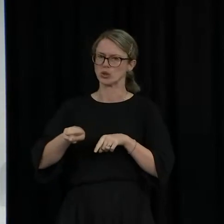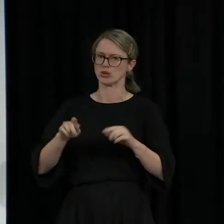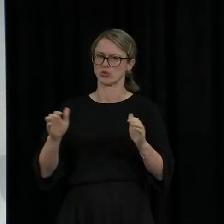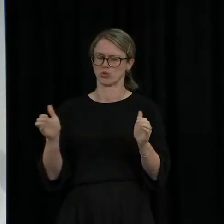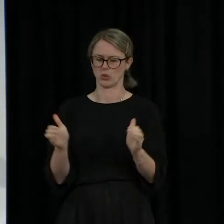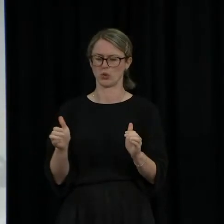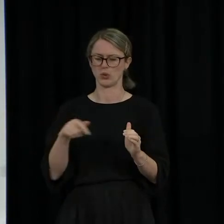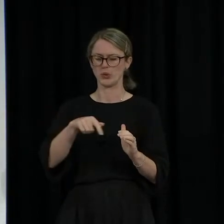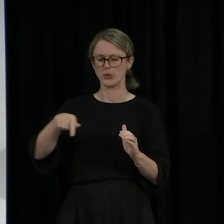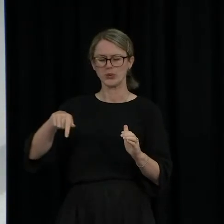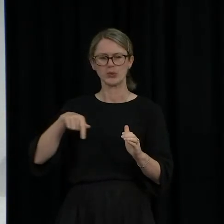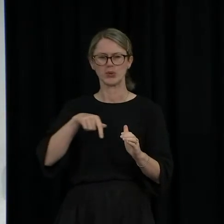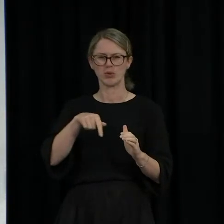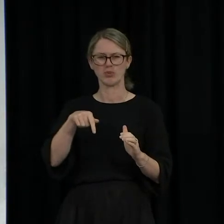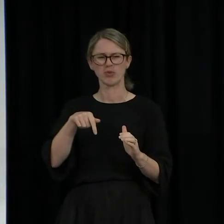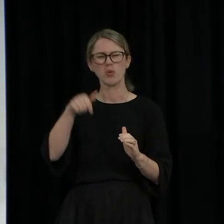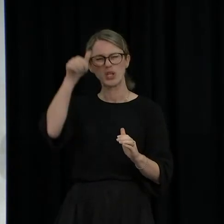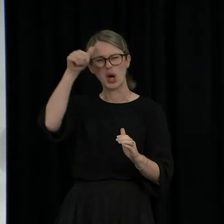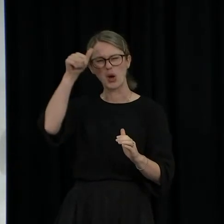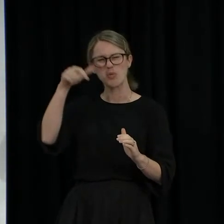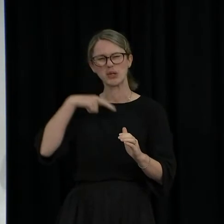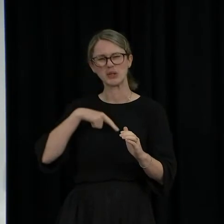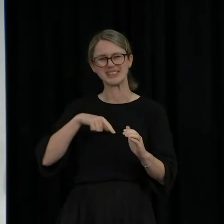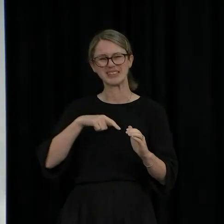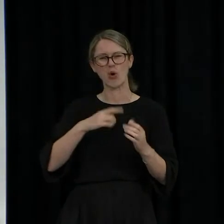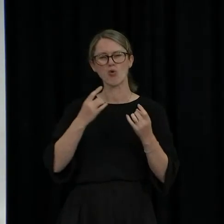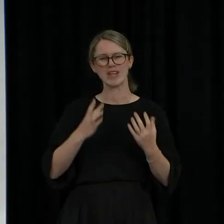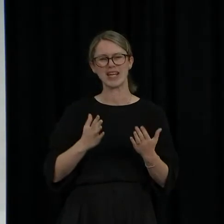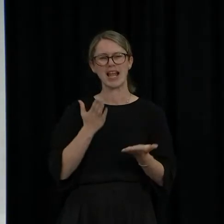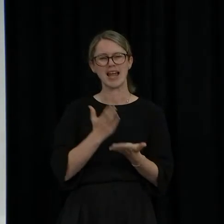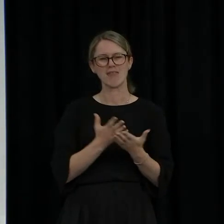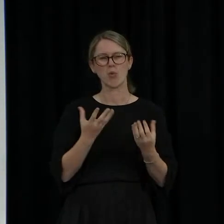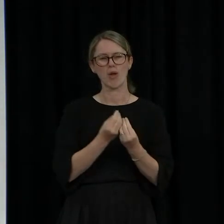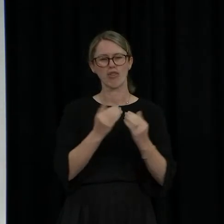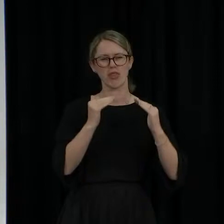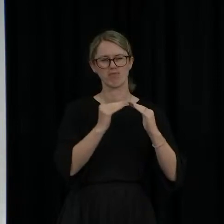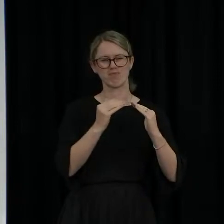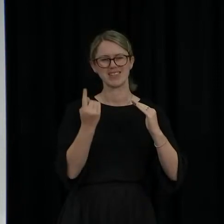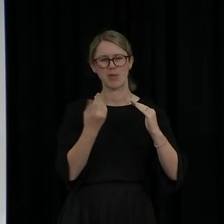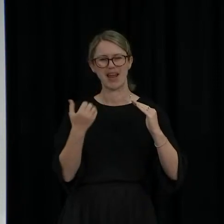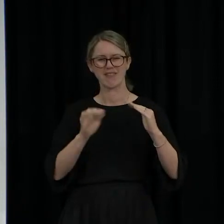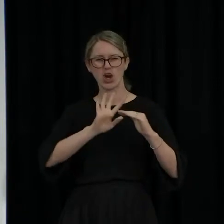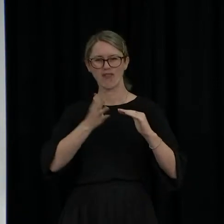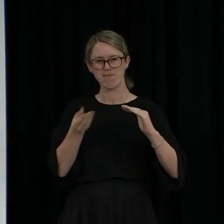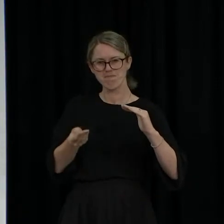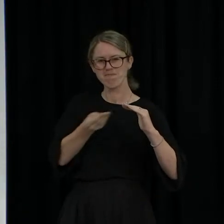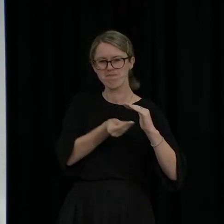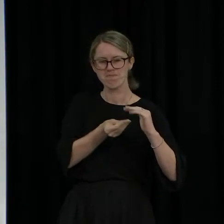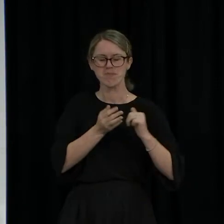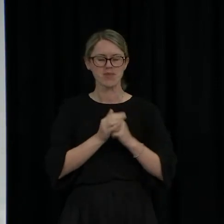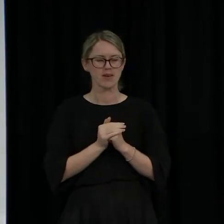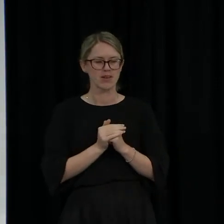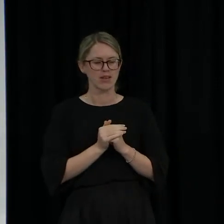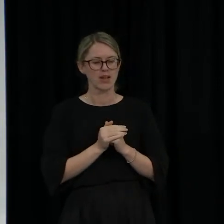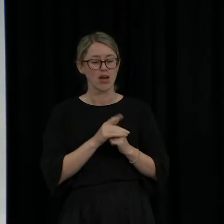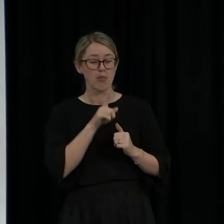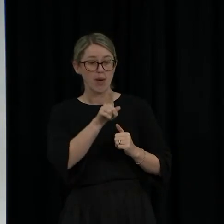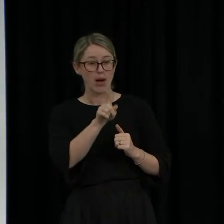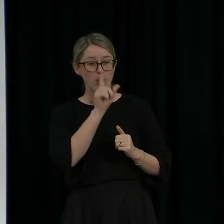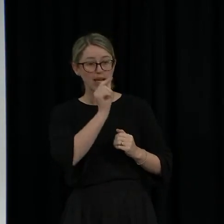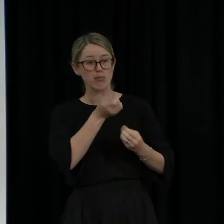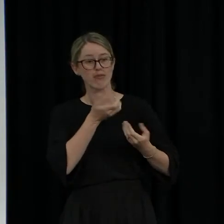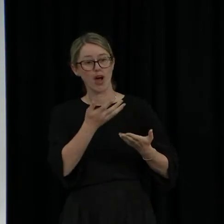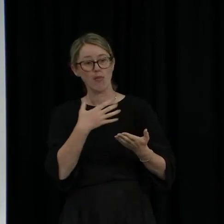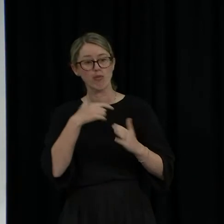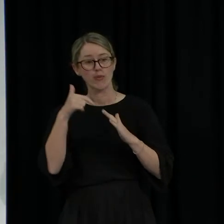who were known household contacts, so that's a different situation. We'll be able to provide